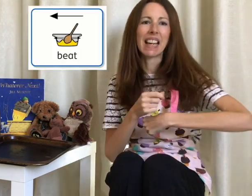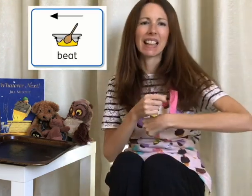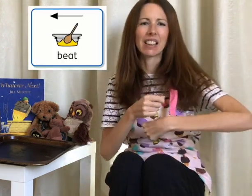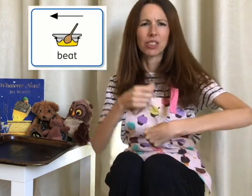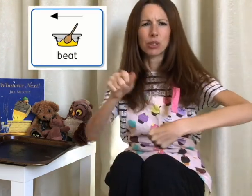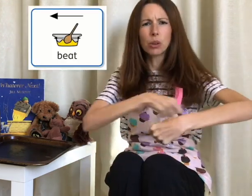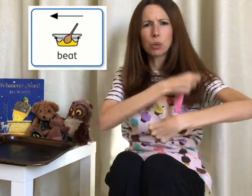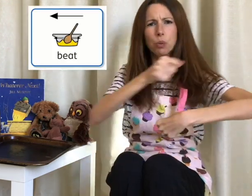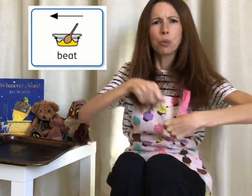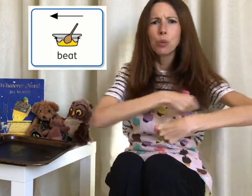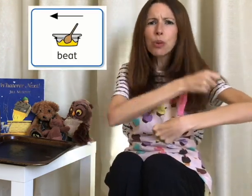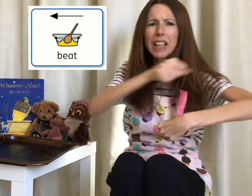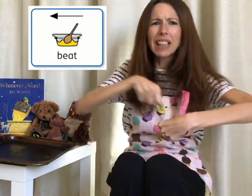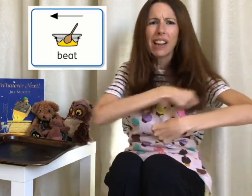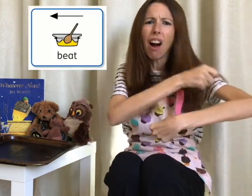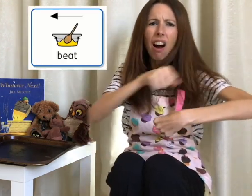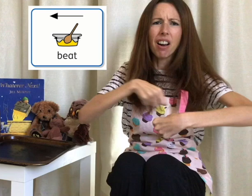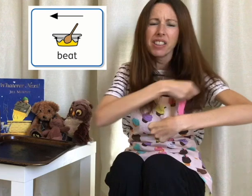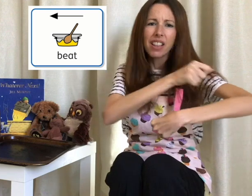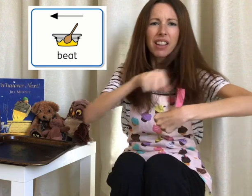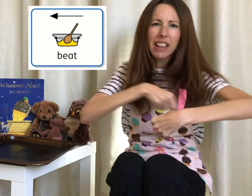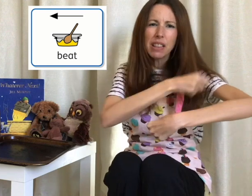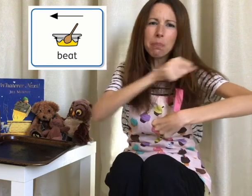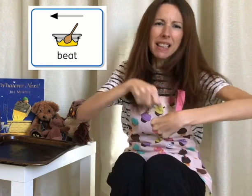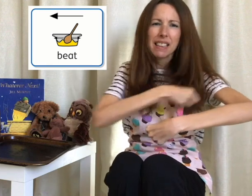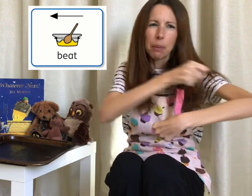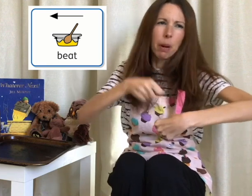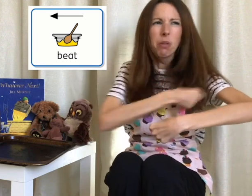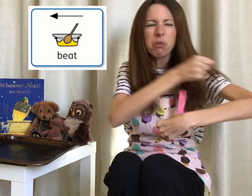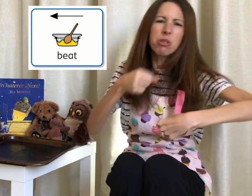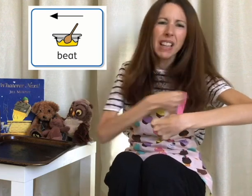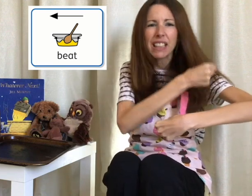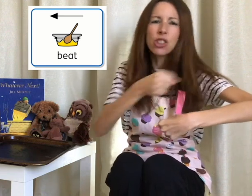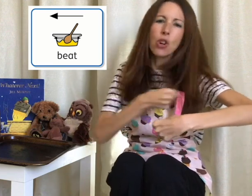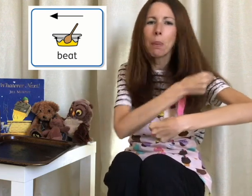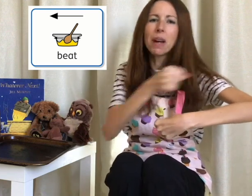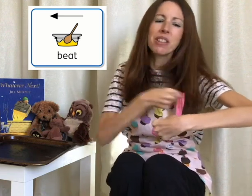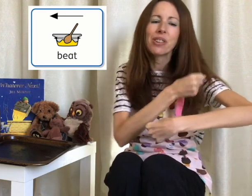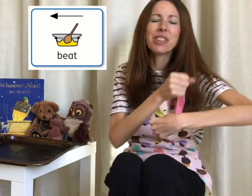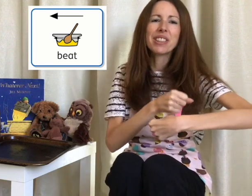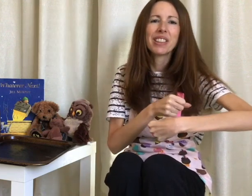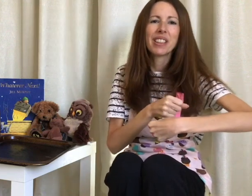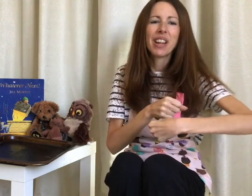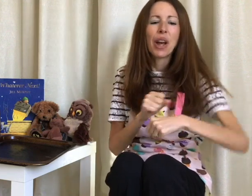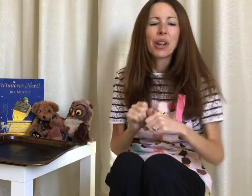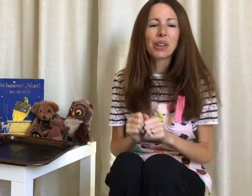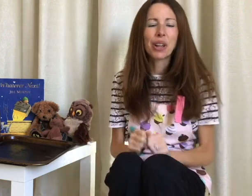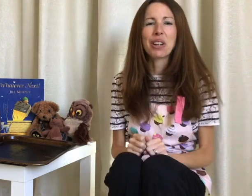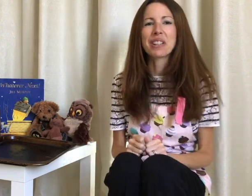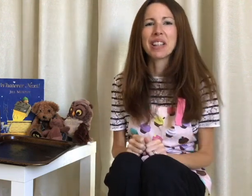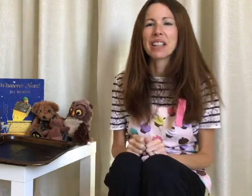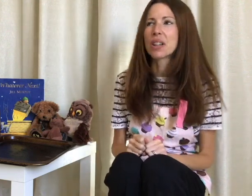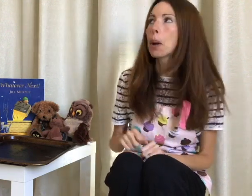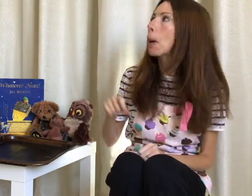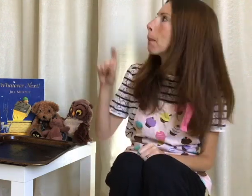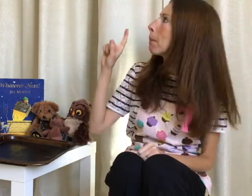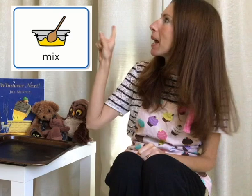beating. Oh, really hard. That's mixing, but really strong muscles. You're going to need to